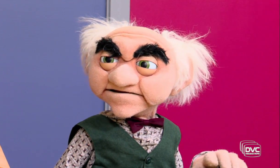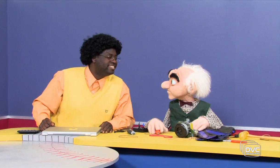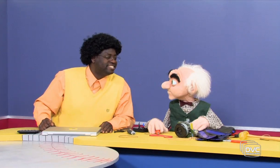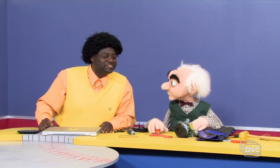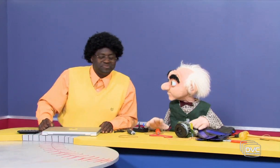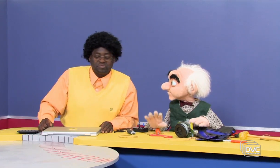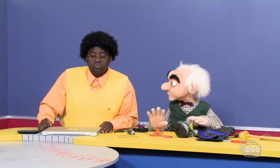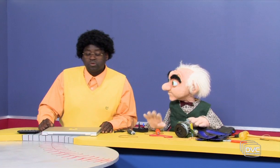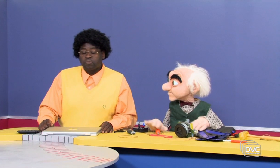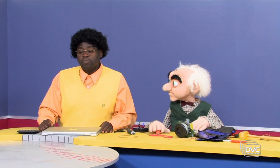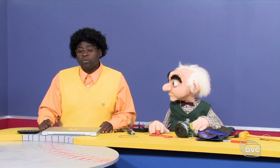Close call.